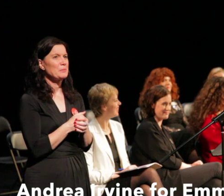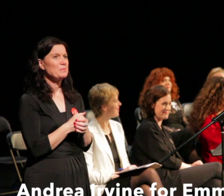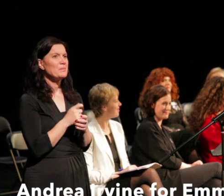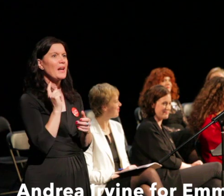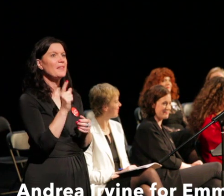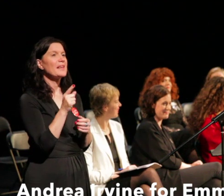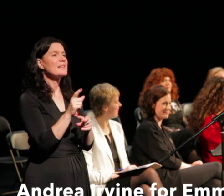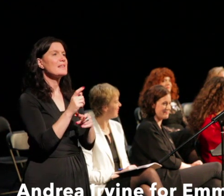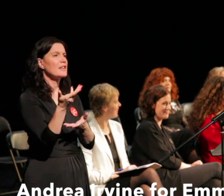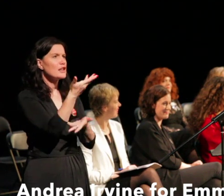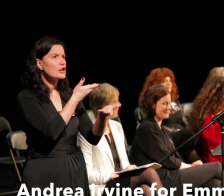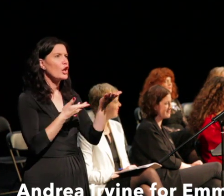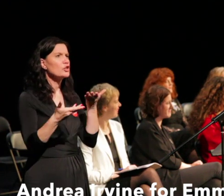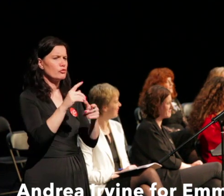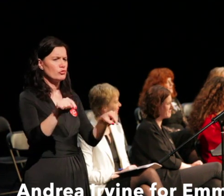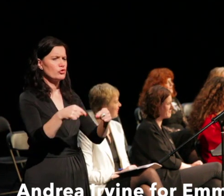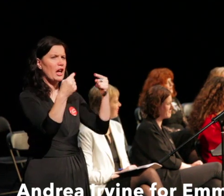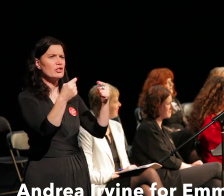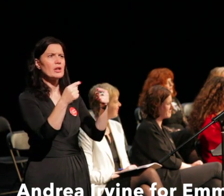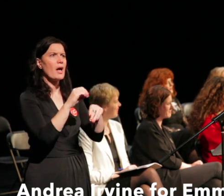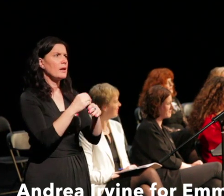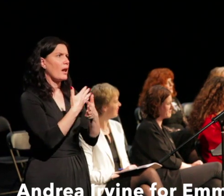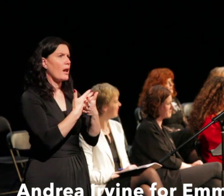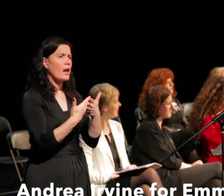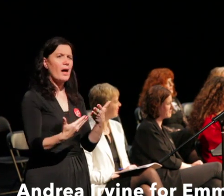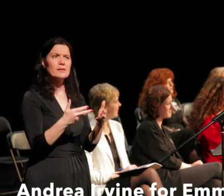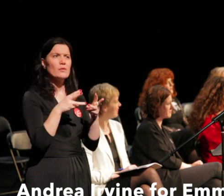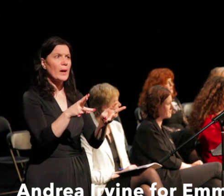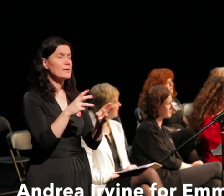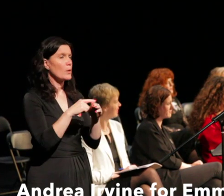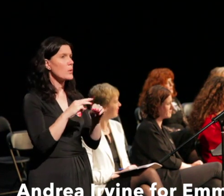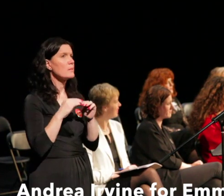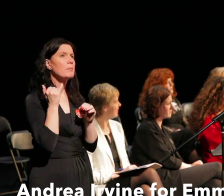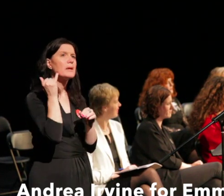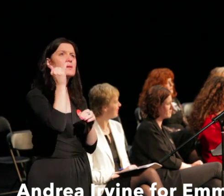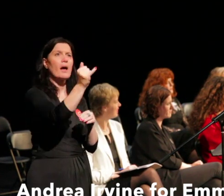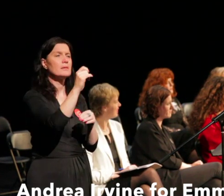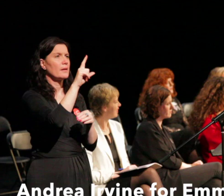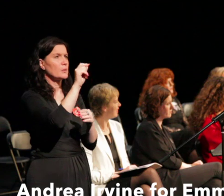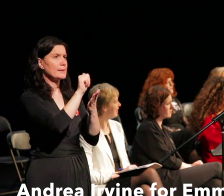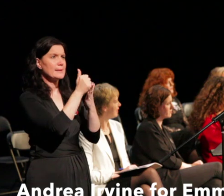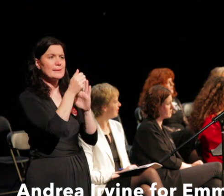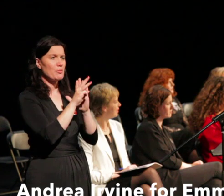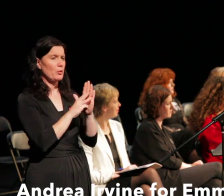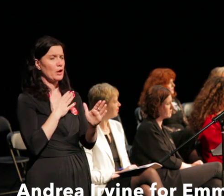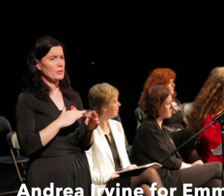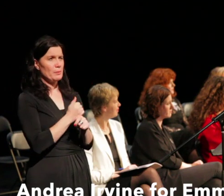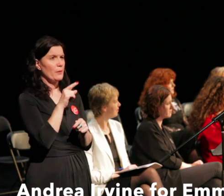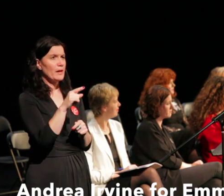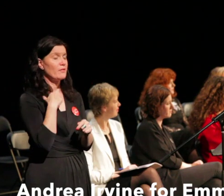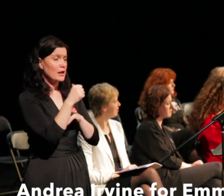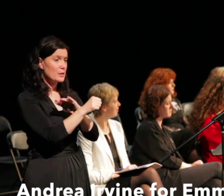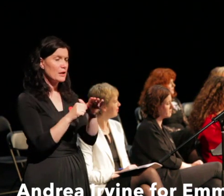This dialogue is challenging on so many fronts and goes far beyond the Abbey 2016 programme. If the experience